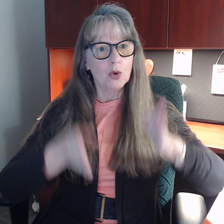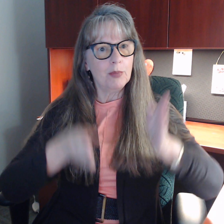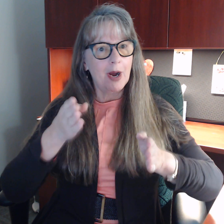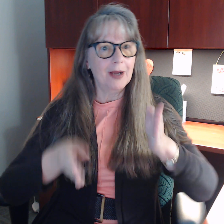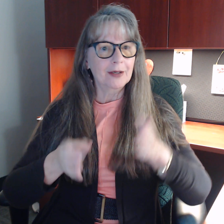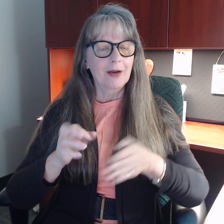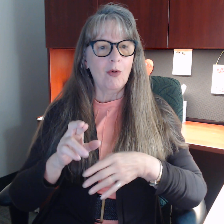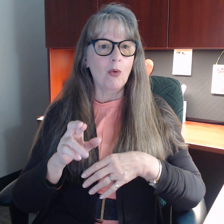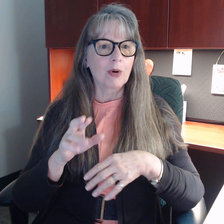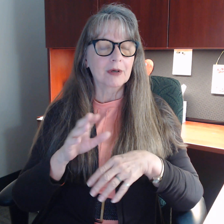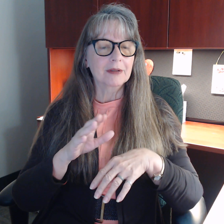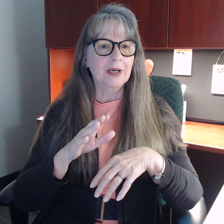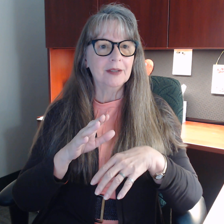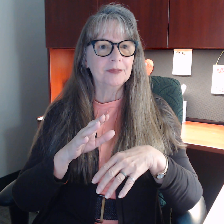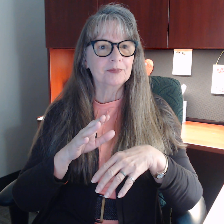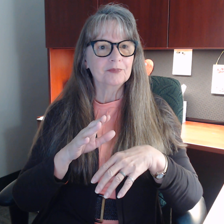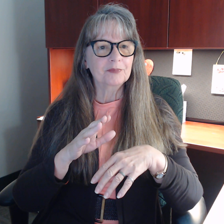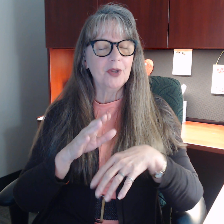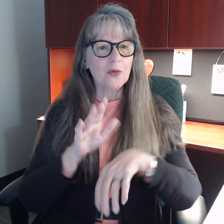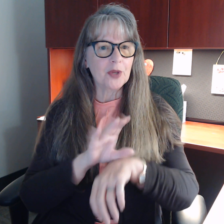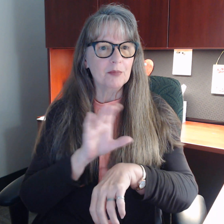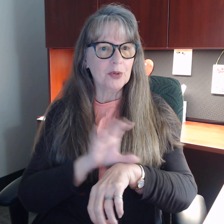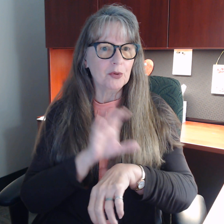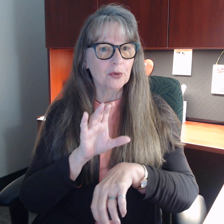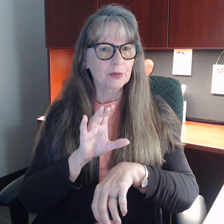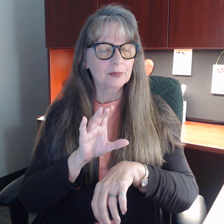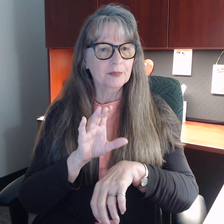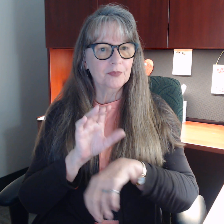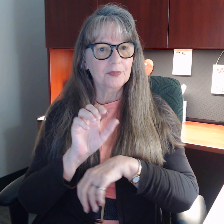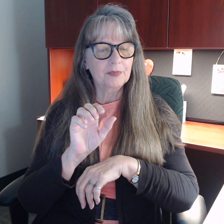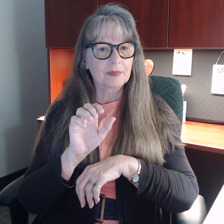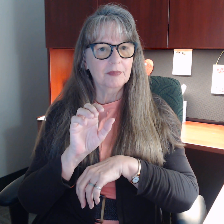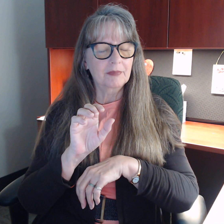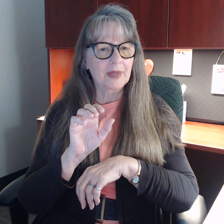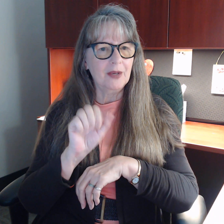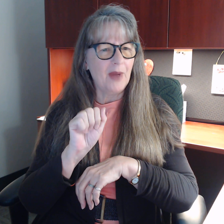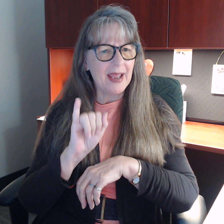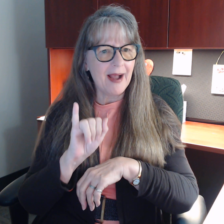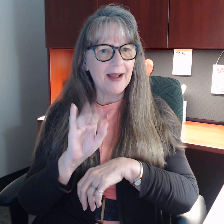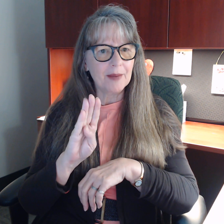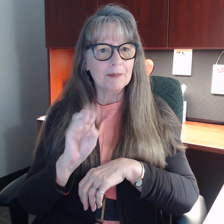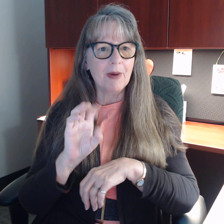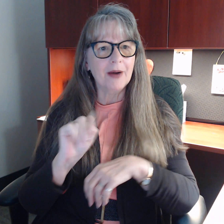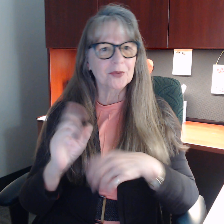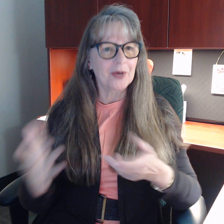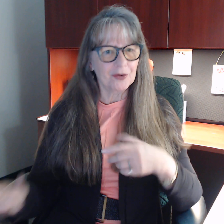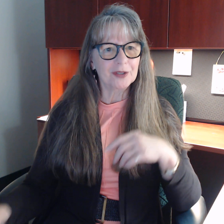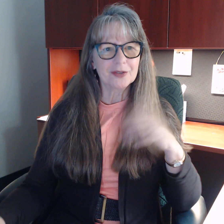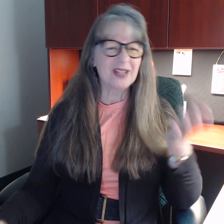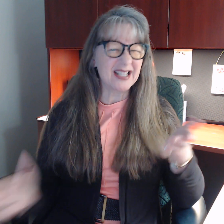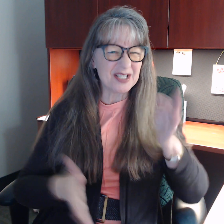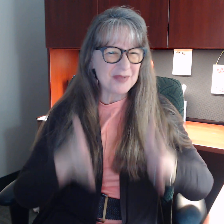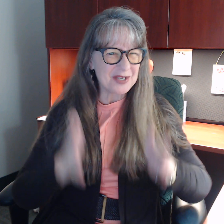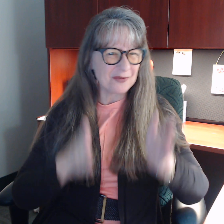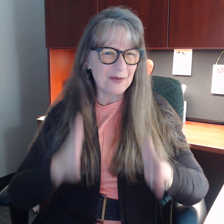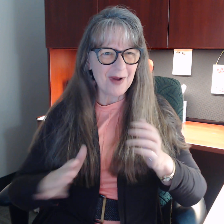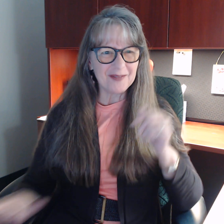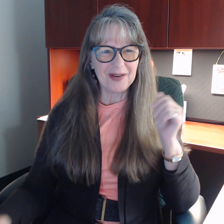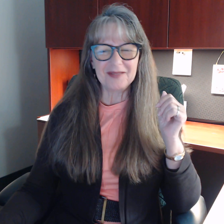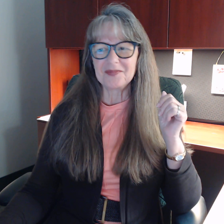robot or the computer, AI bot or whatever. So to me, that's a robot, right?